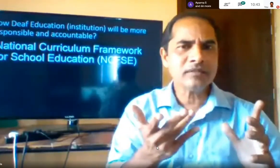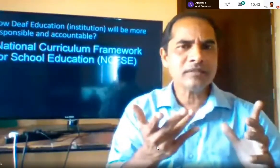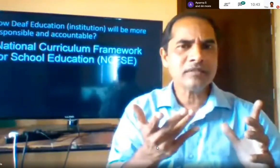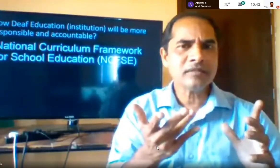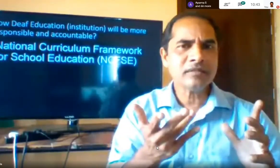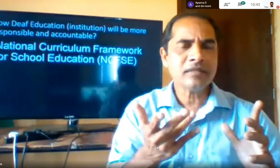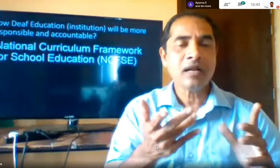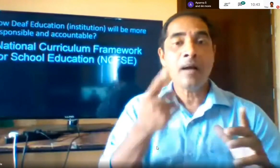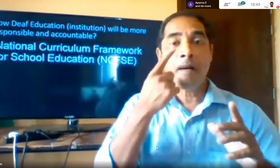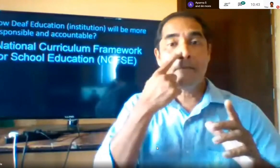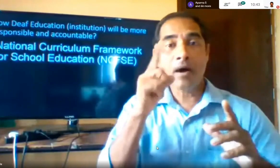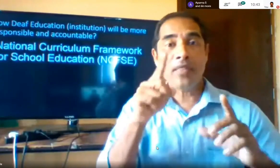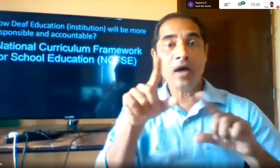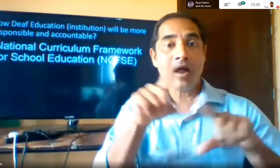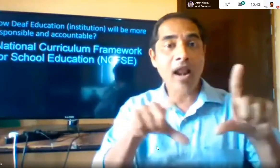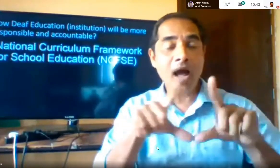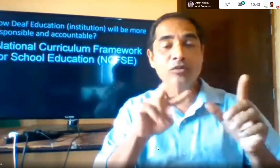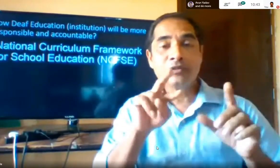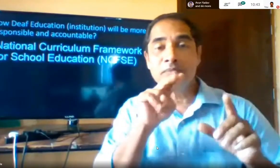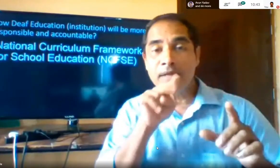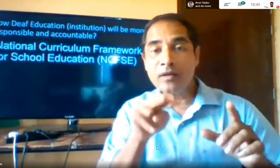national curriculum framework